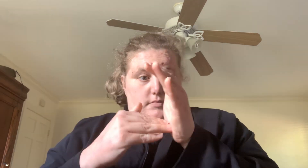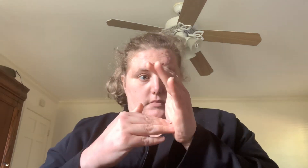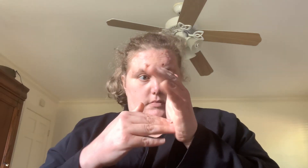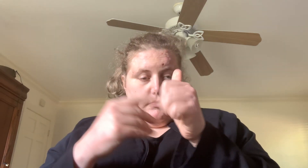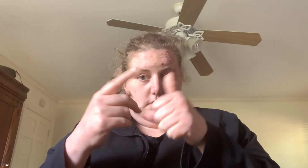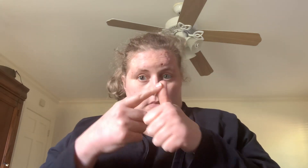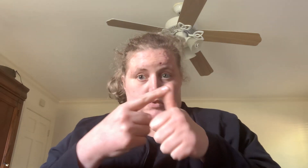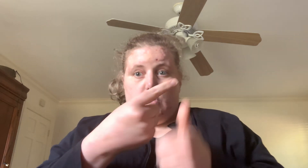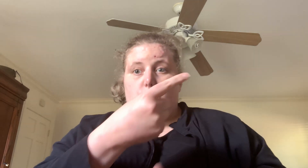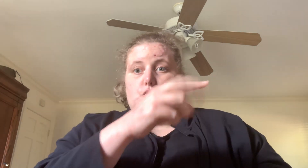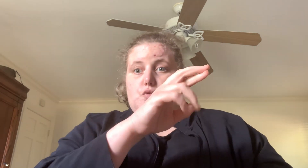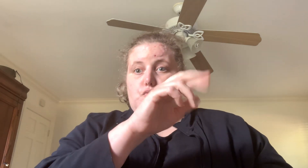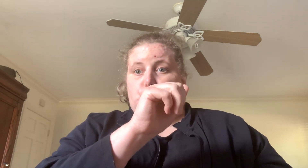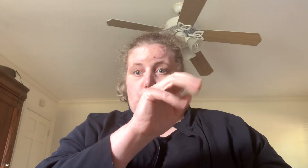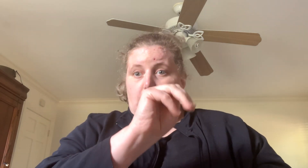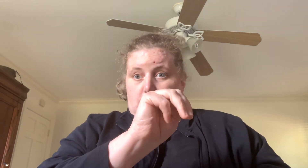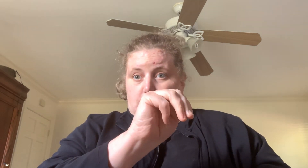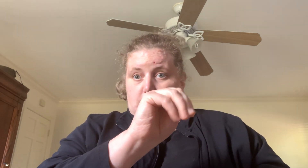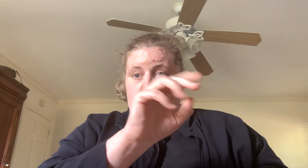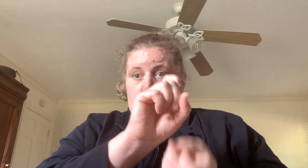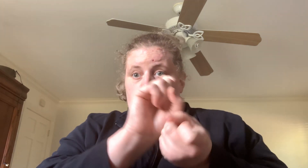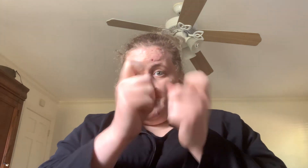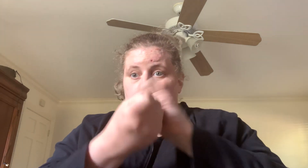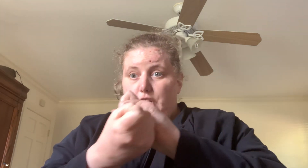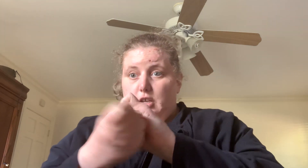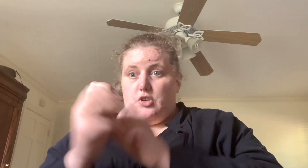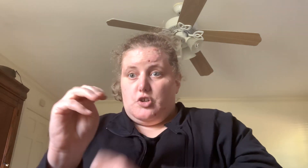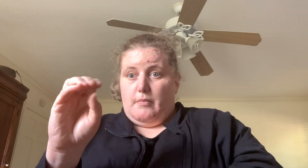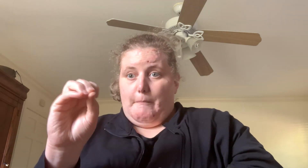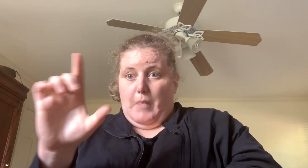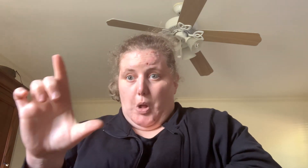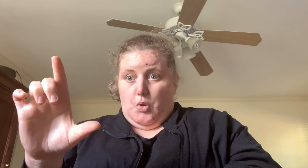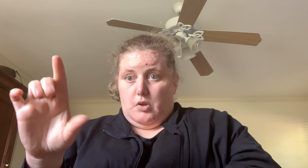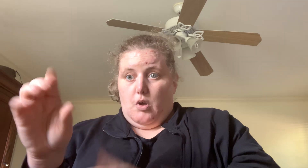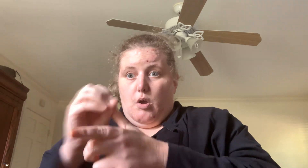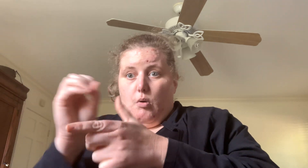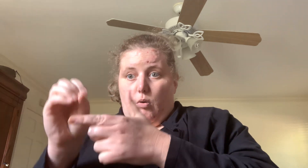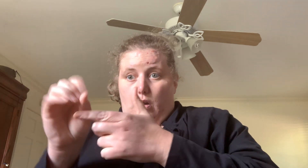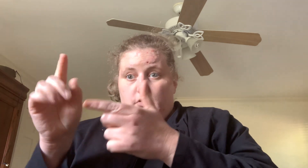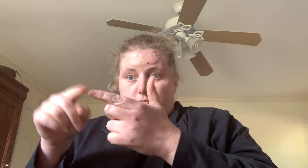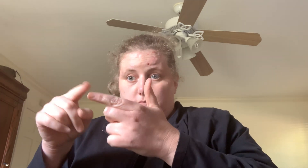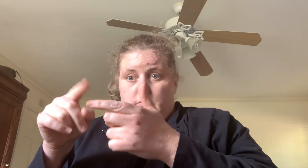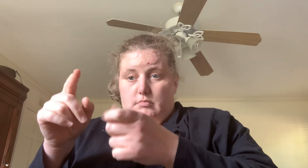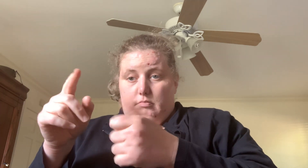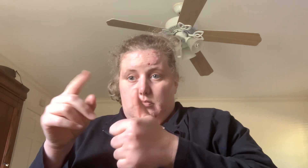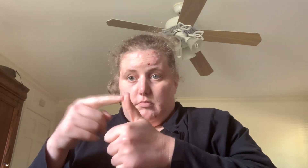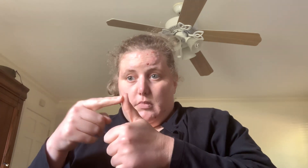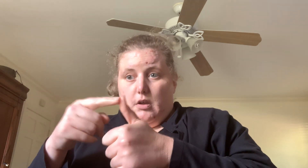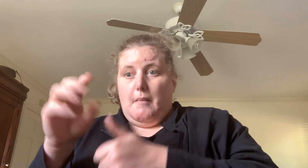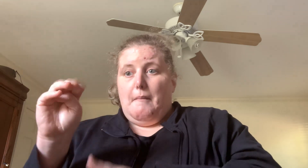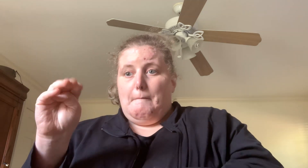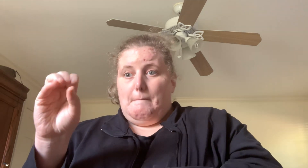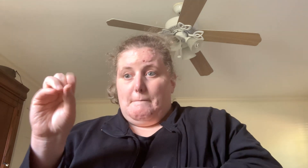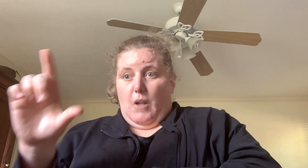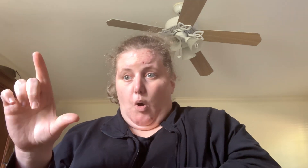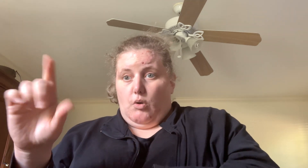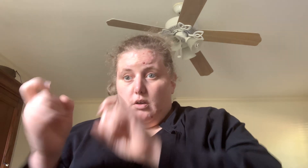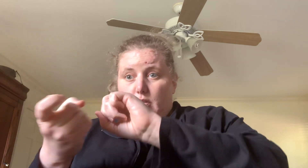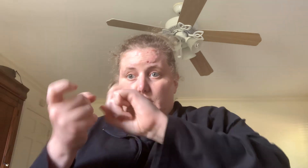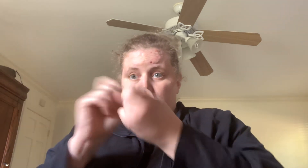grams to moles or moles to grams. Let's do our problem. Now, also, you would do your mole ratio or